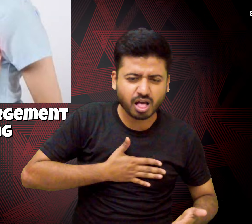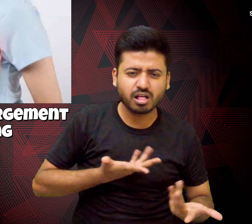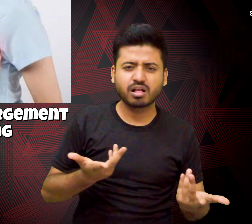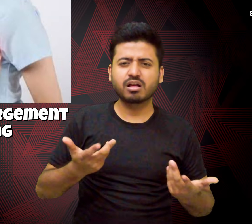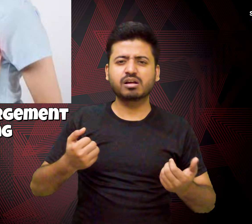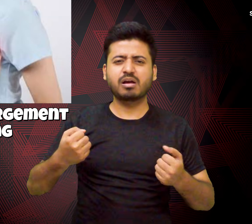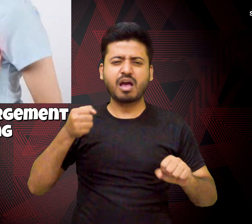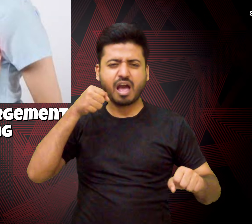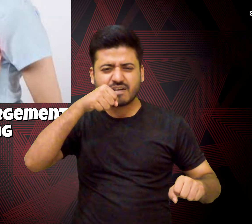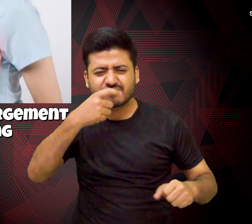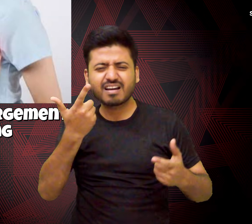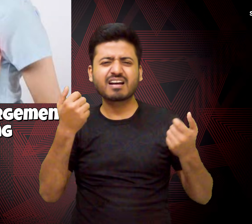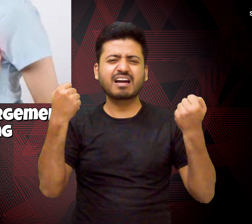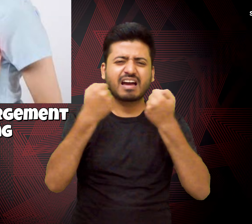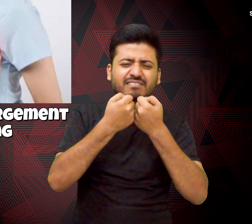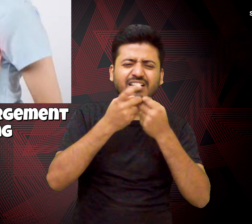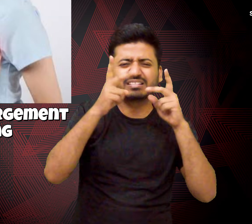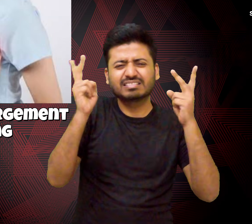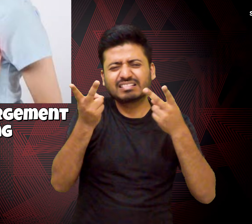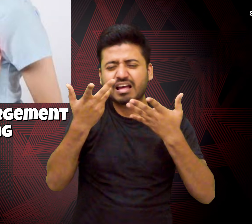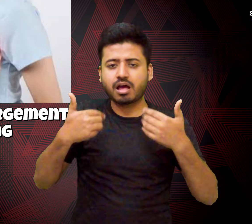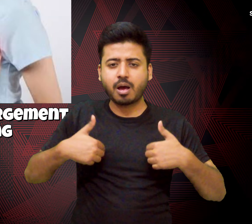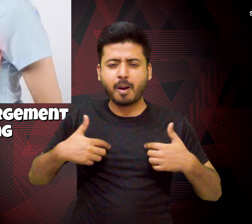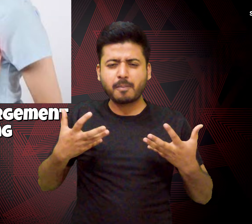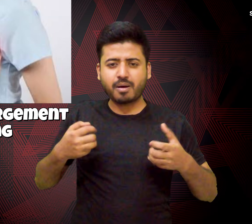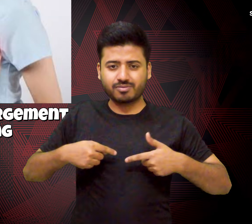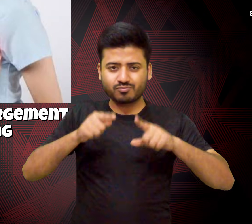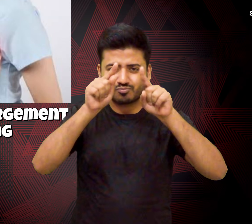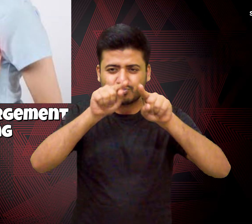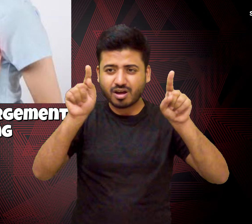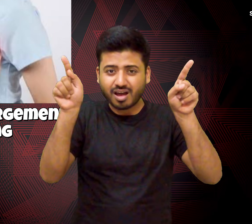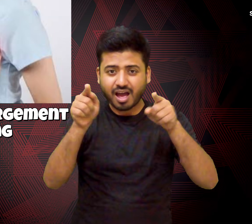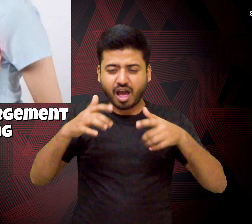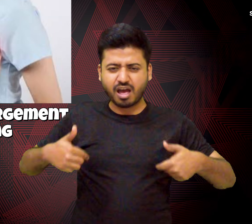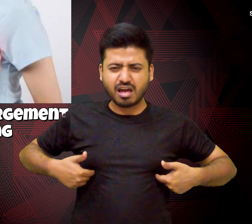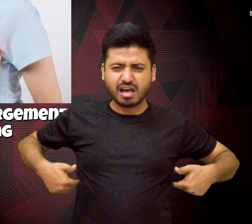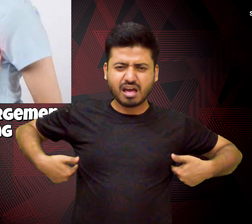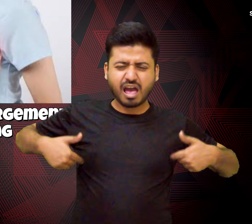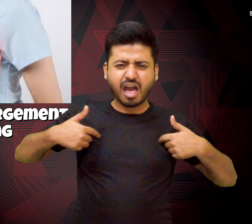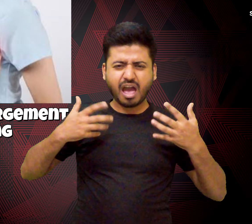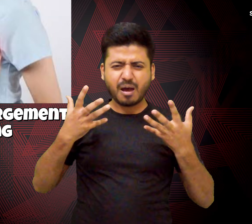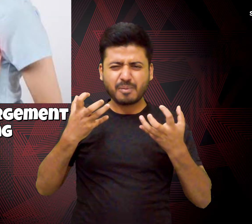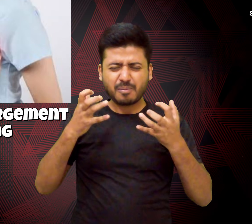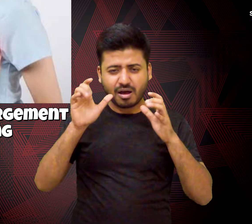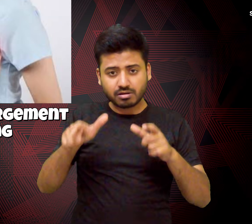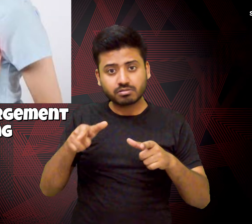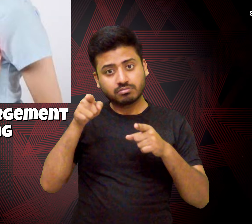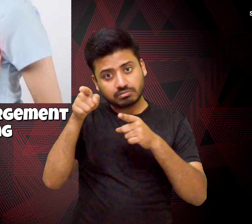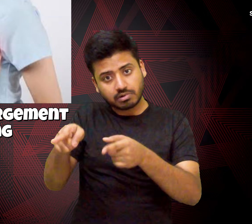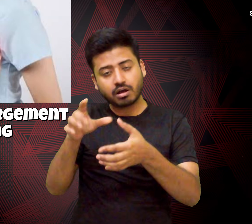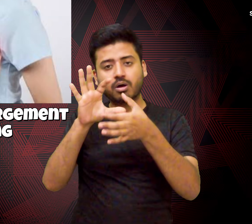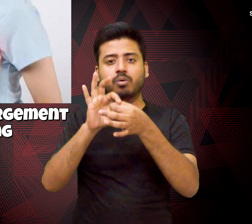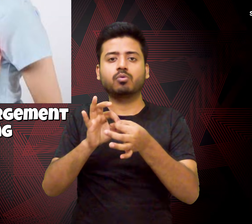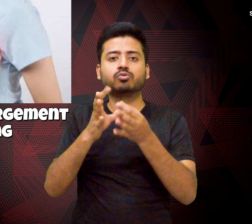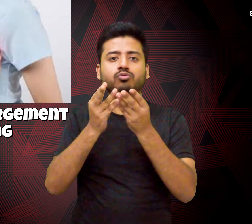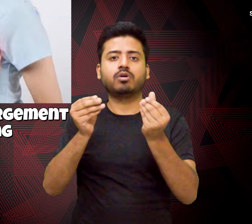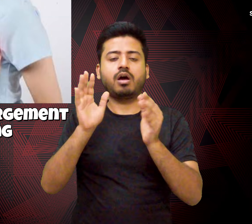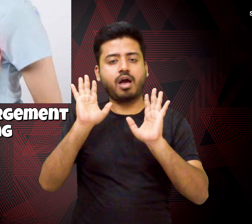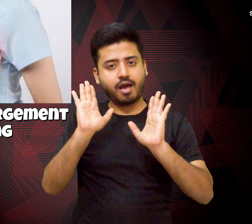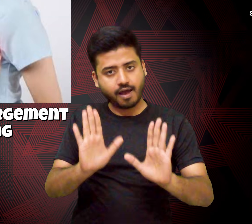30 minutes. Chilled leaves provide extra relief through cold fermentation. Shape. Wash and dry the